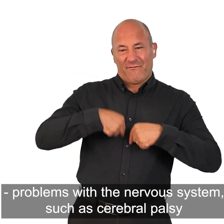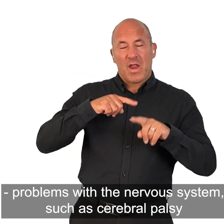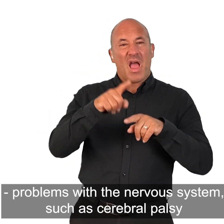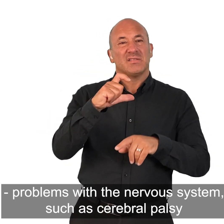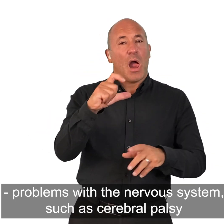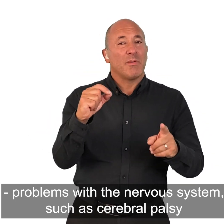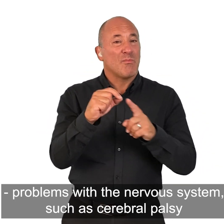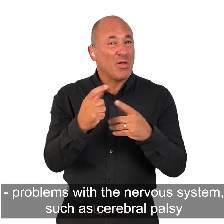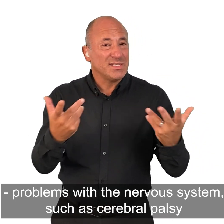palsy.